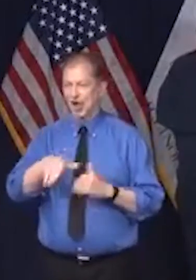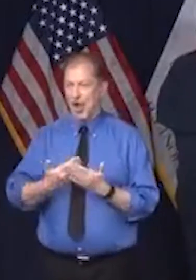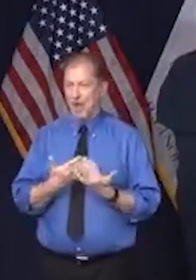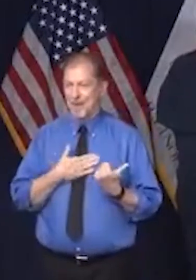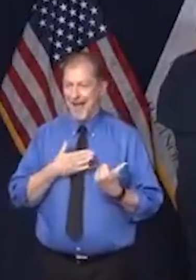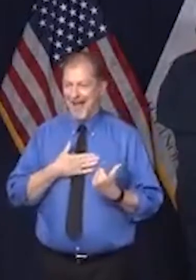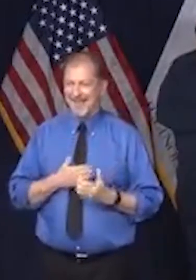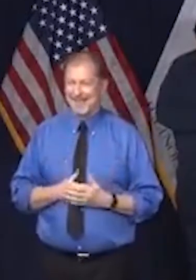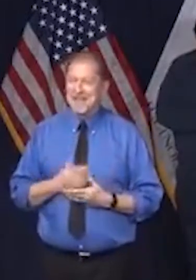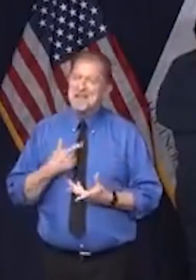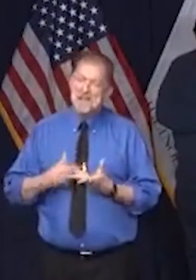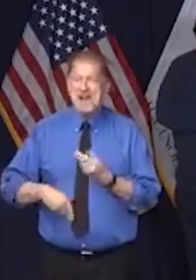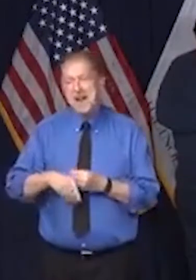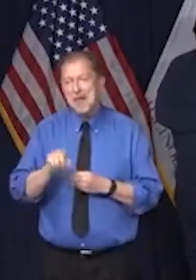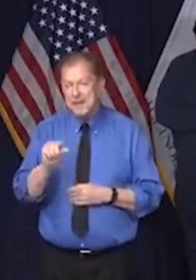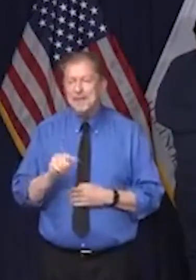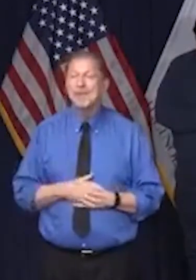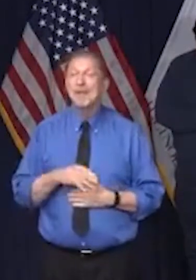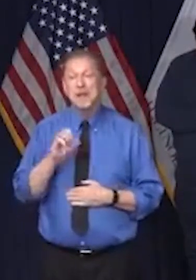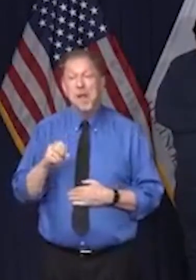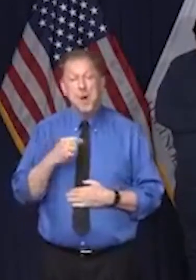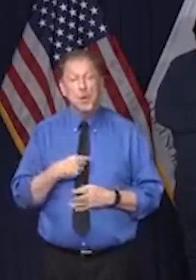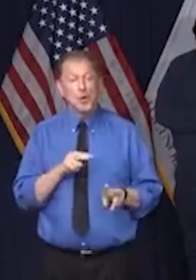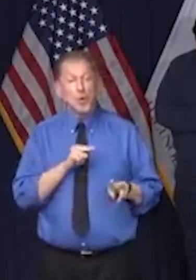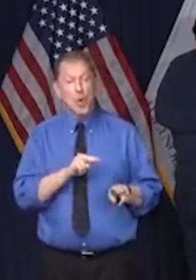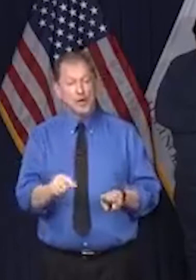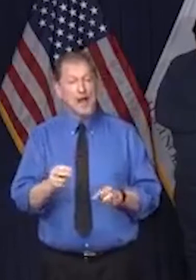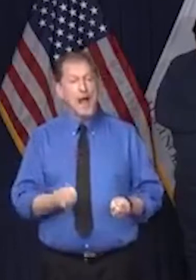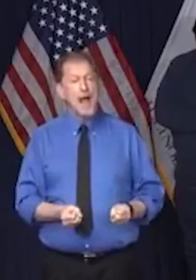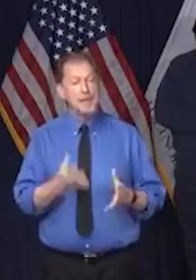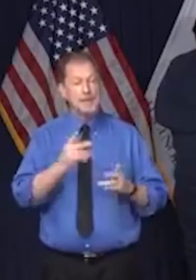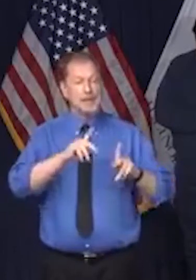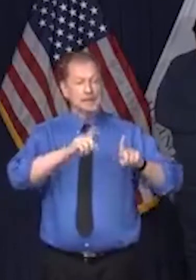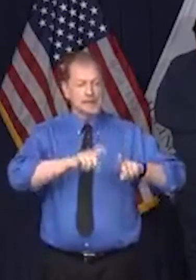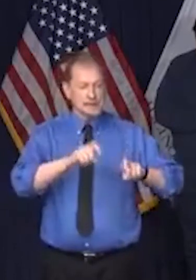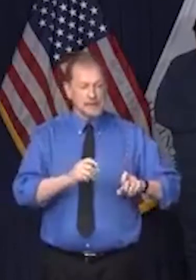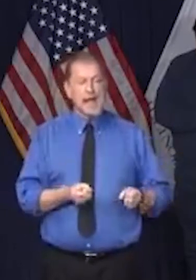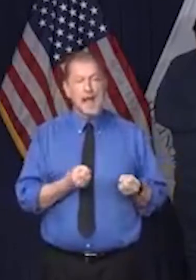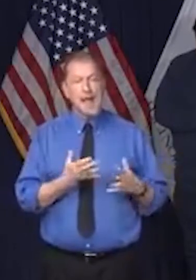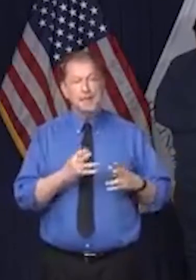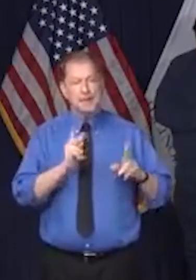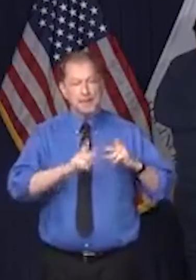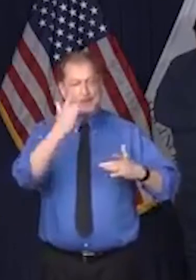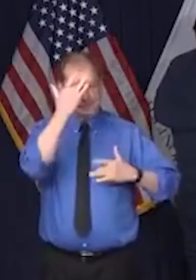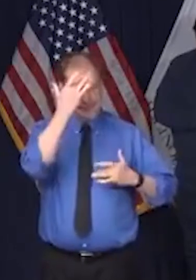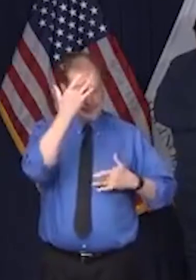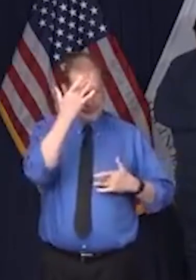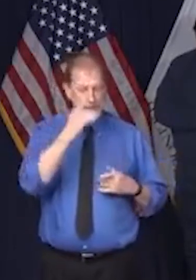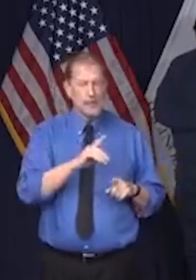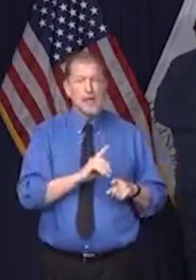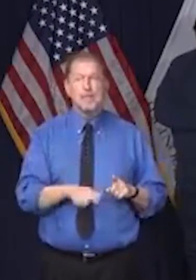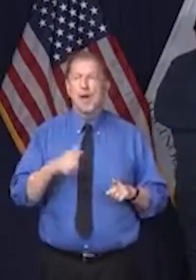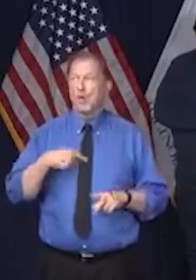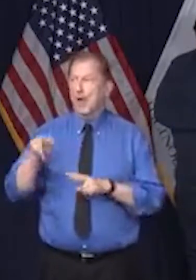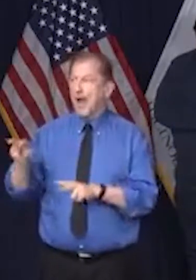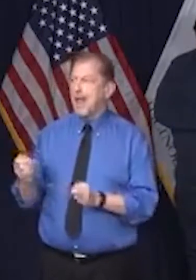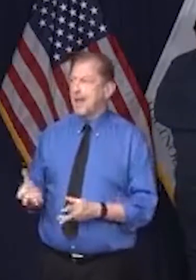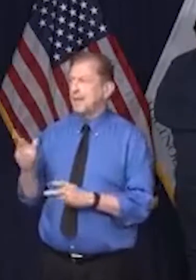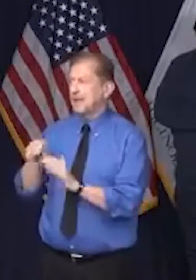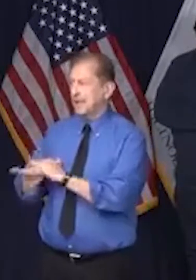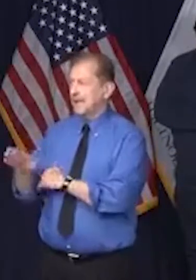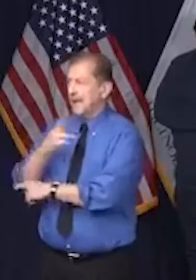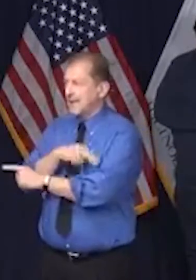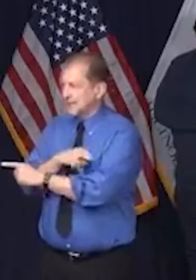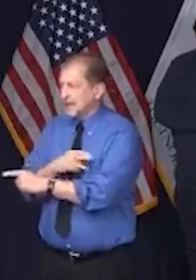I will say that, yes, we continue to follow trends. We follow trends for a lot of pieces of data. We follow the trends for cases. We follow the trends